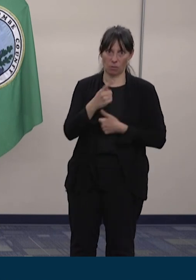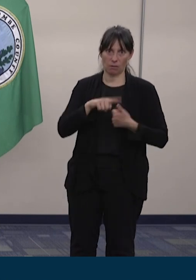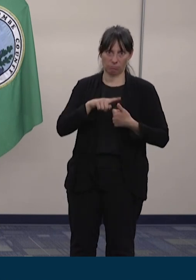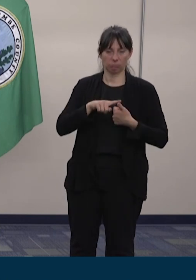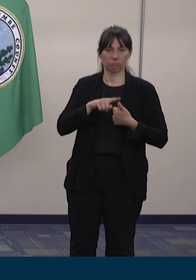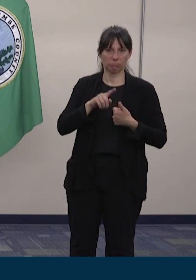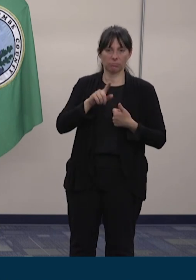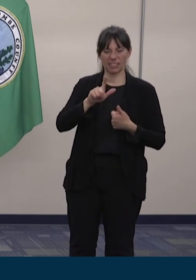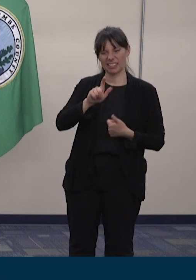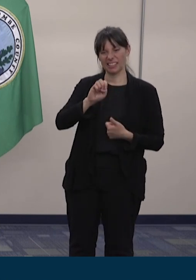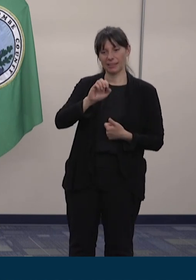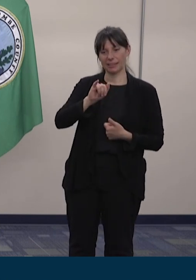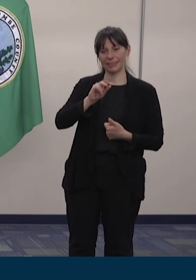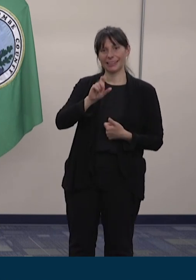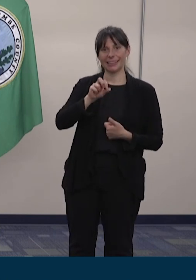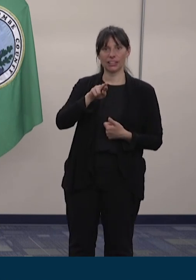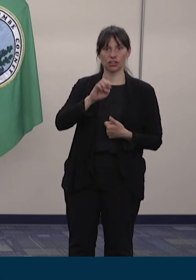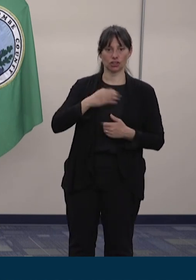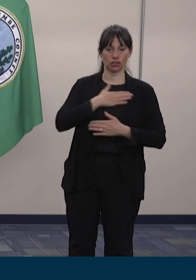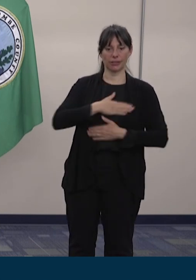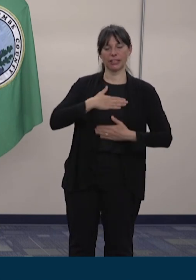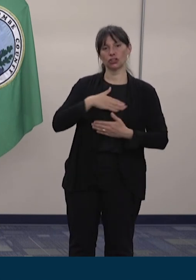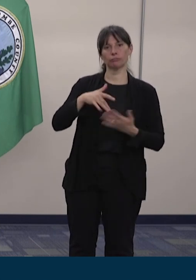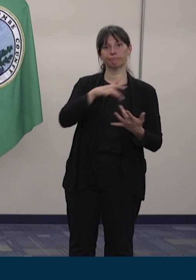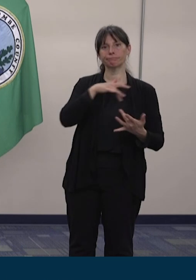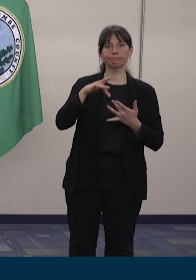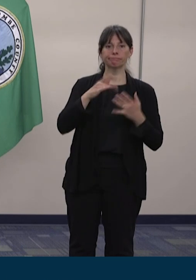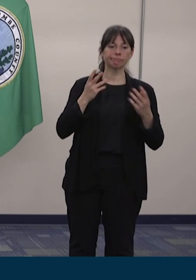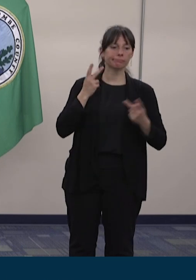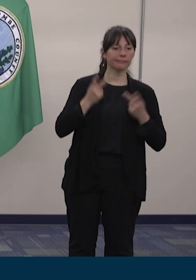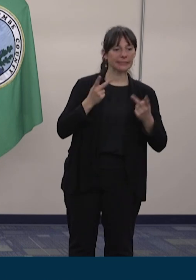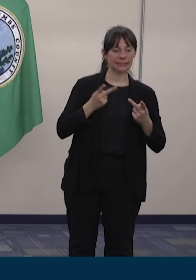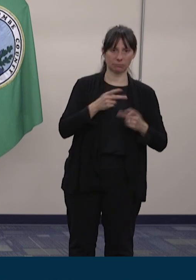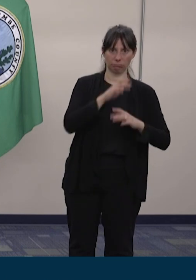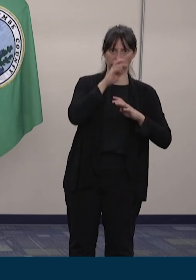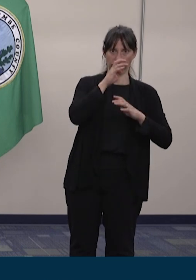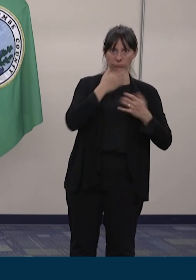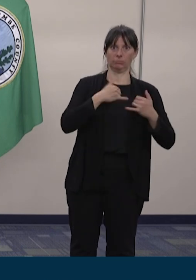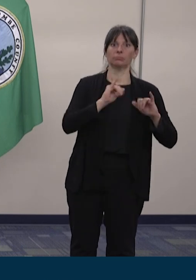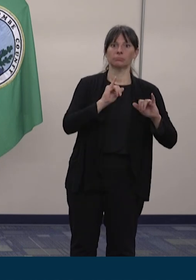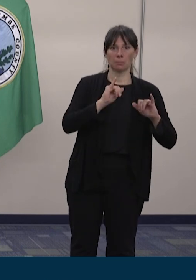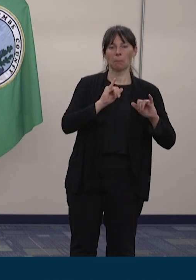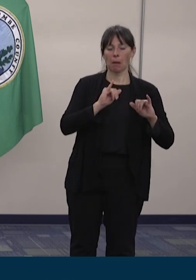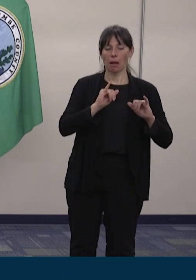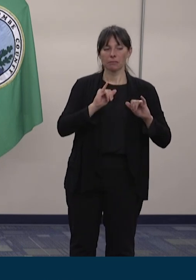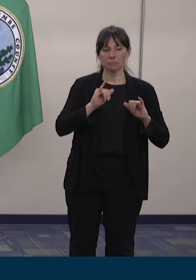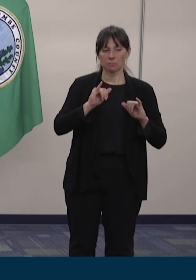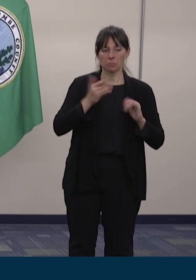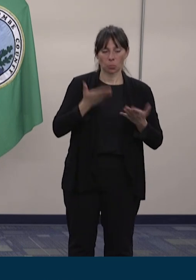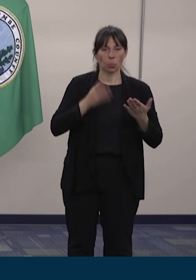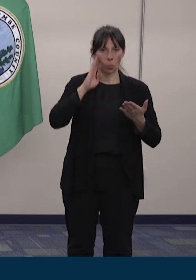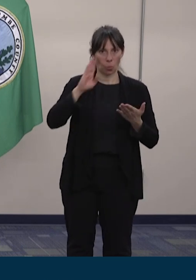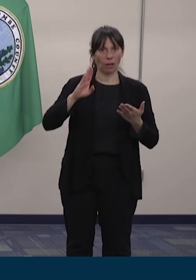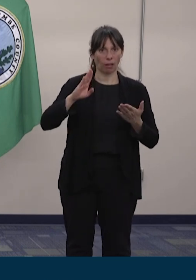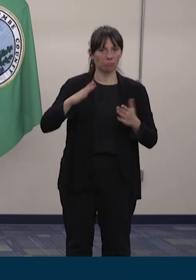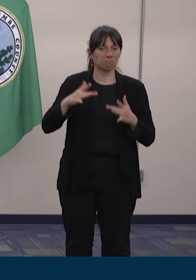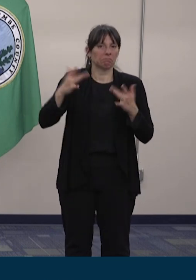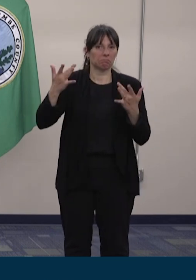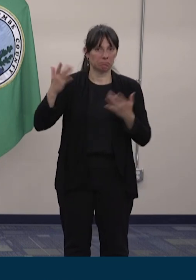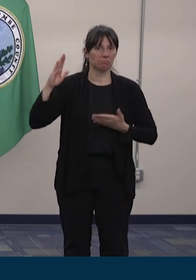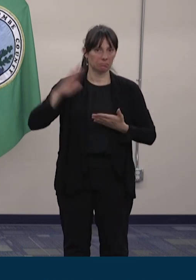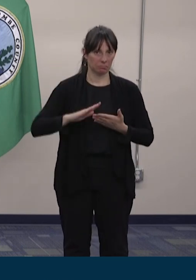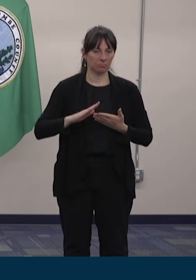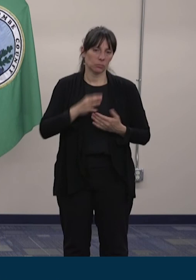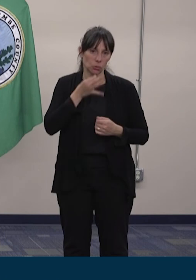expected to be incrementally esperemos relaxed in the subsequent que phases. estas We hope to fases have a more detailed plan that subsecuentes can be shared sean for resuming relajadas en tourist-related